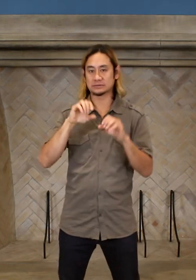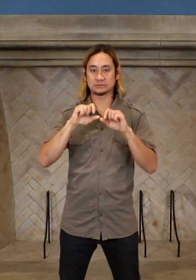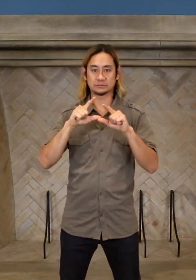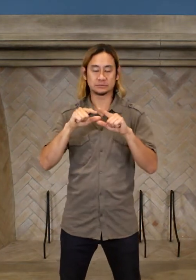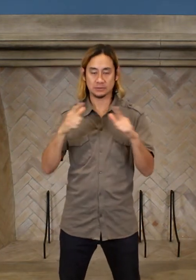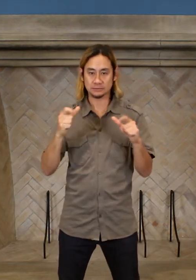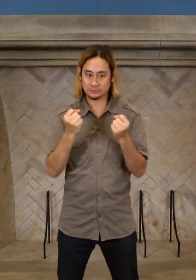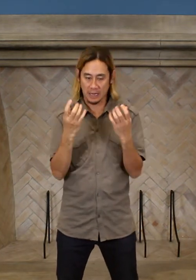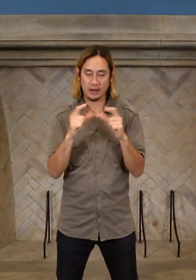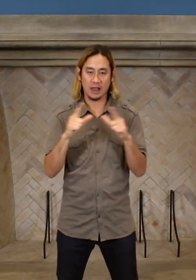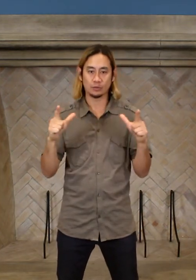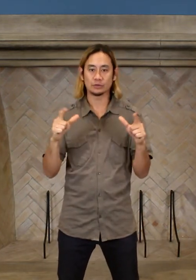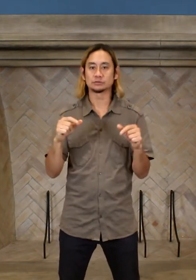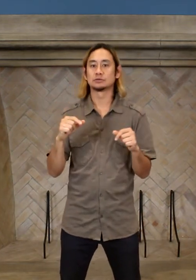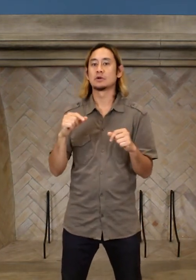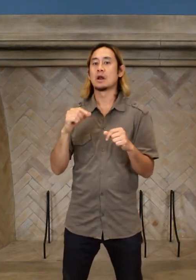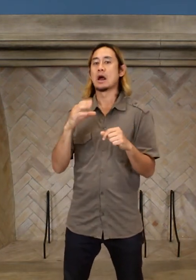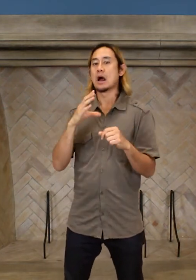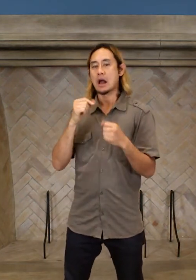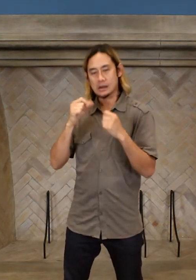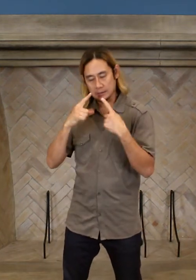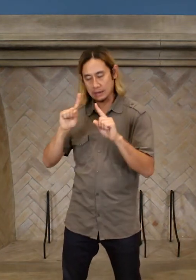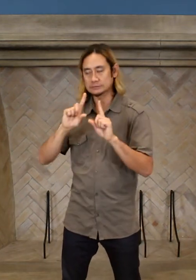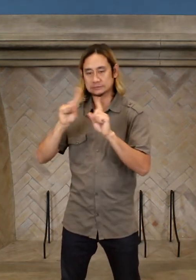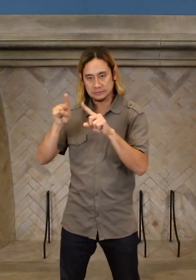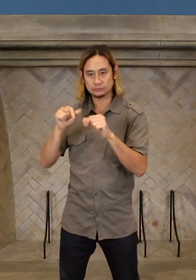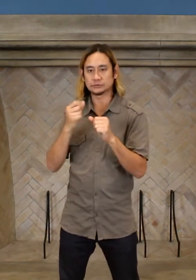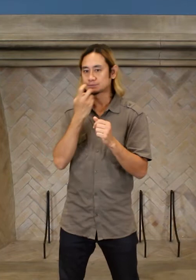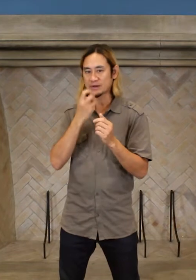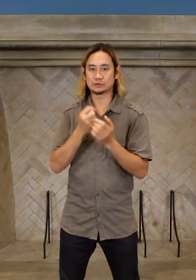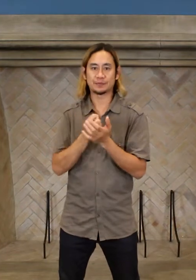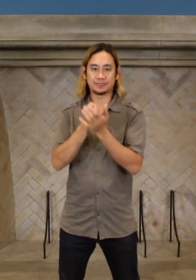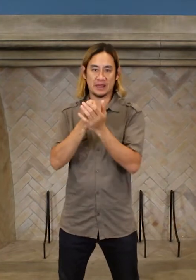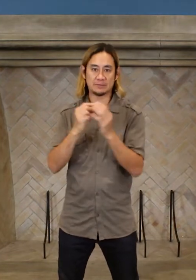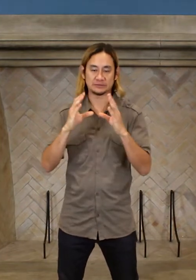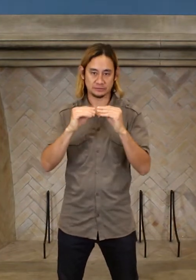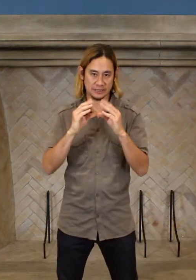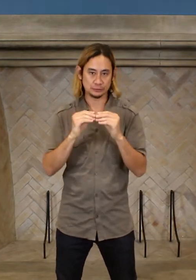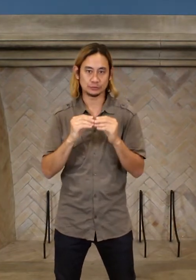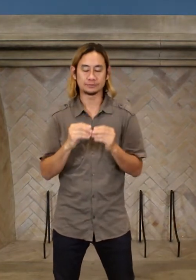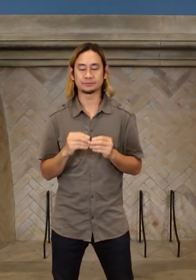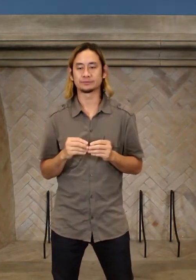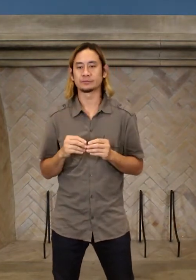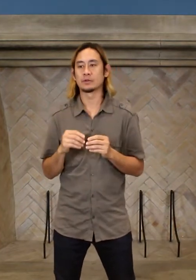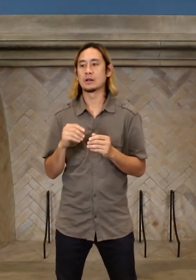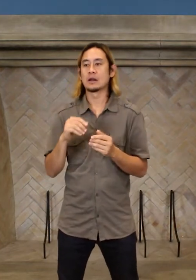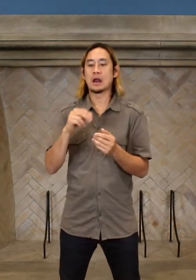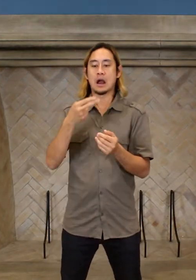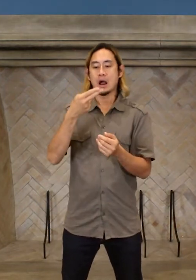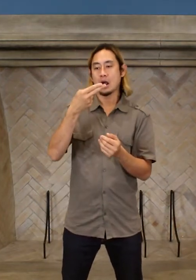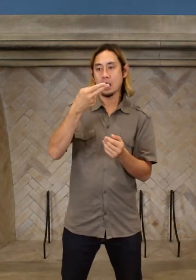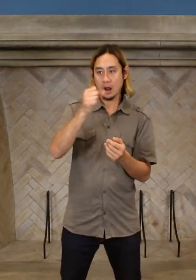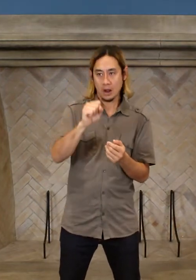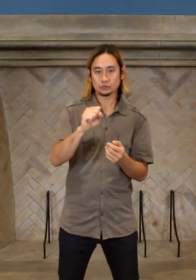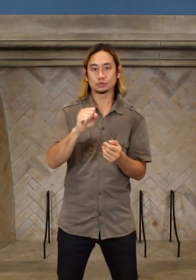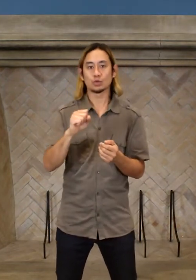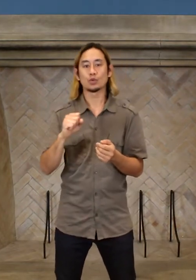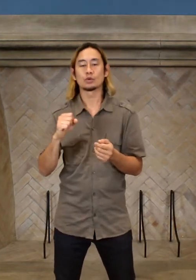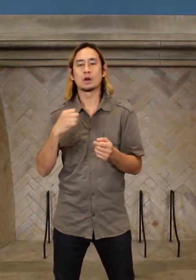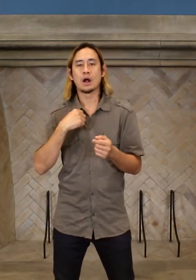In middle school, I learned sign language while still going through speech therapy sessions.